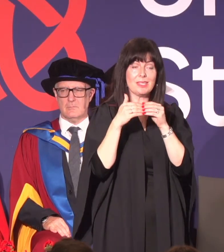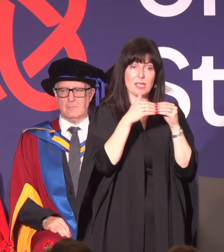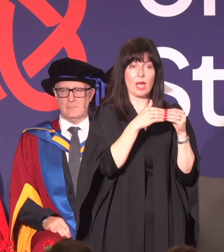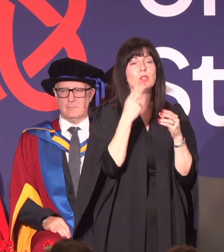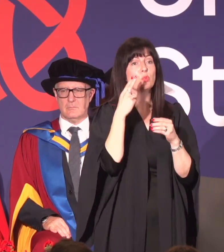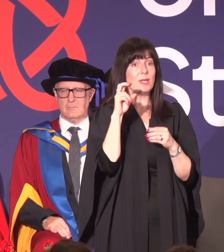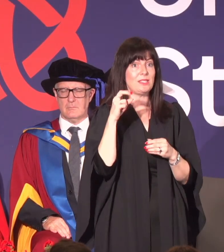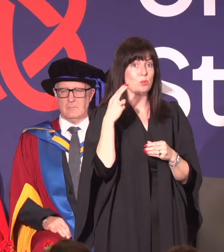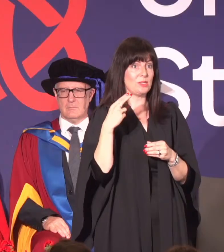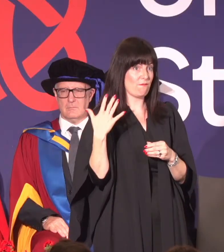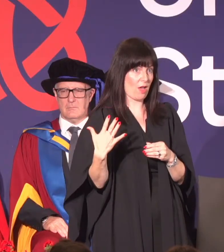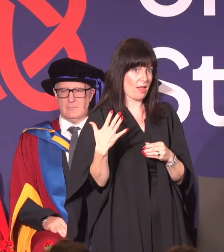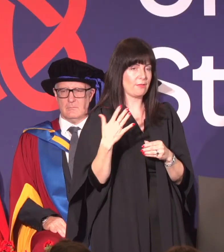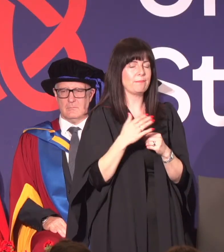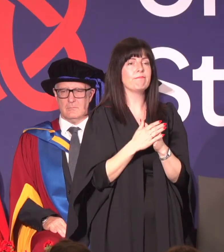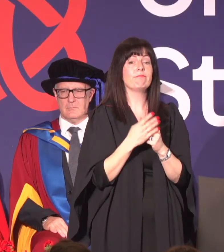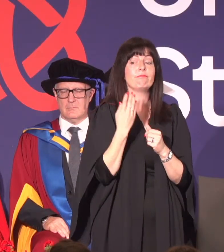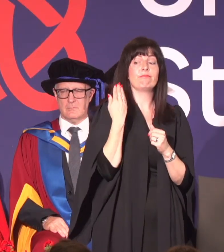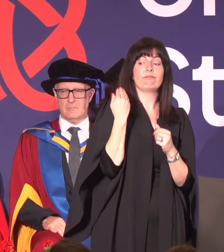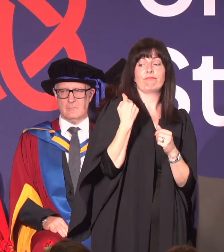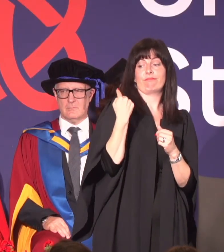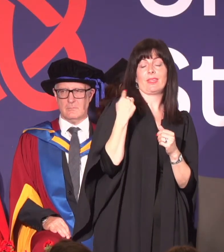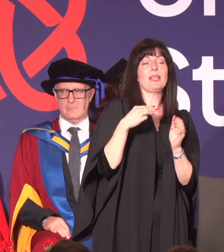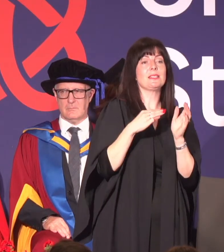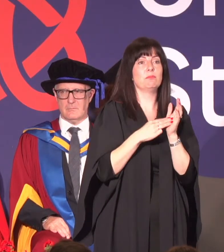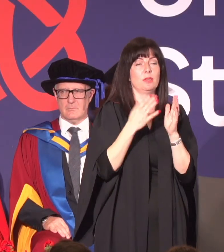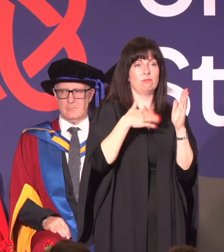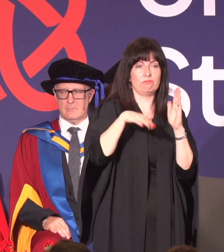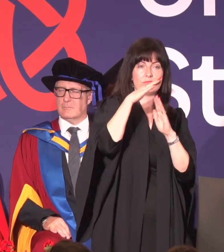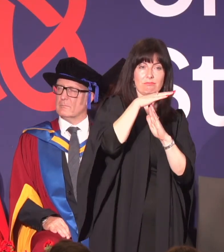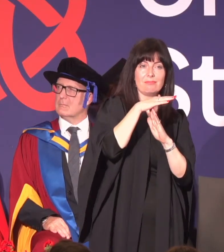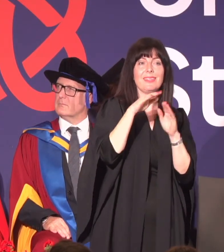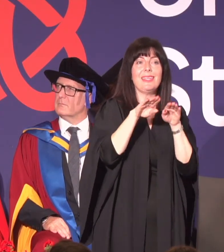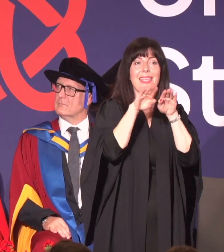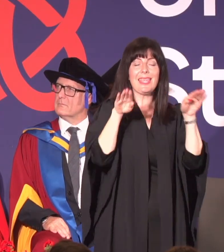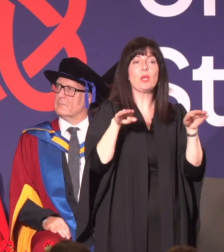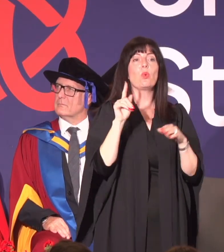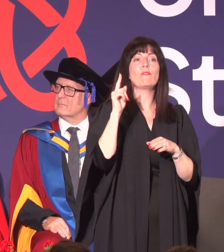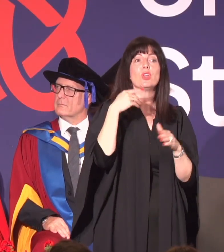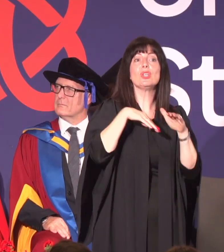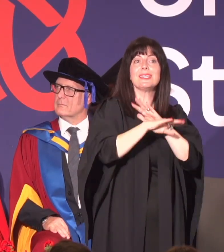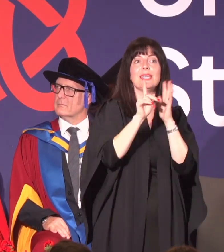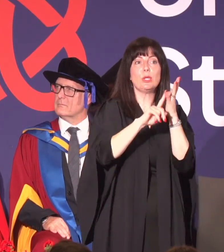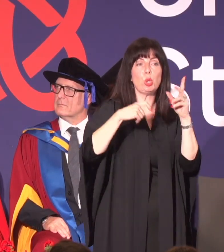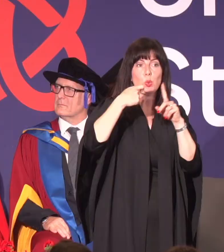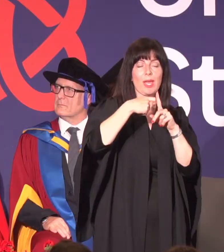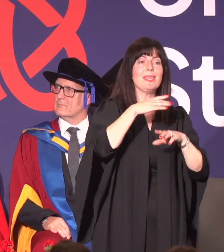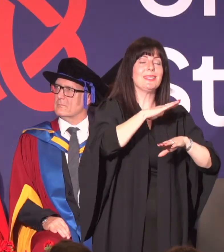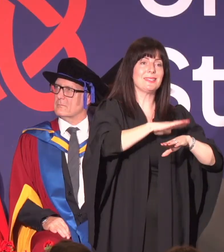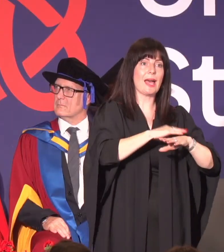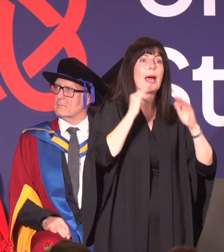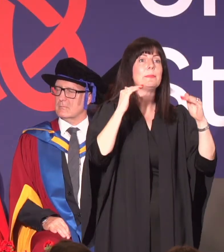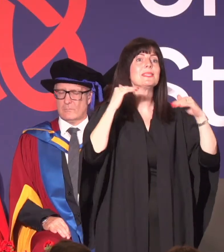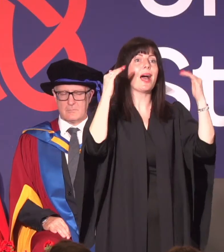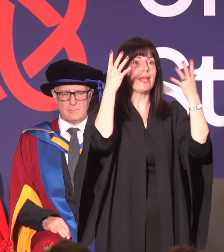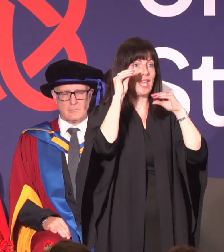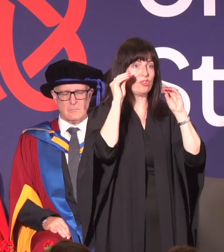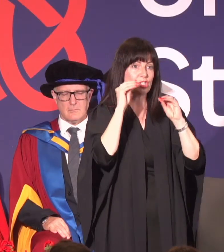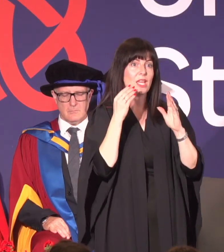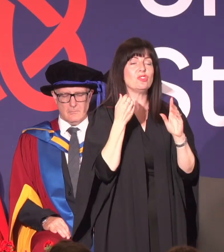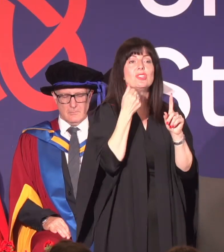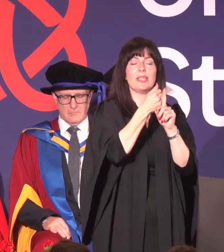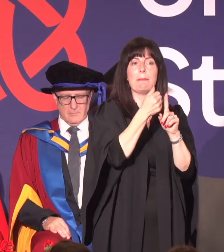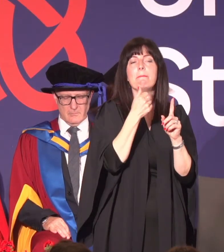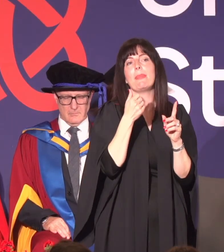2025. And just last month, we were ranked equal first in the UK in the Times Higher Education Impact